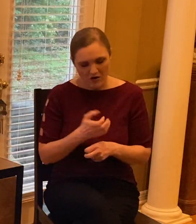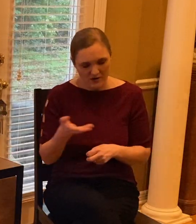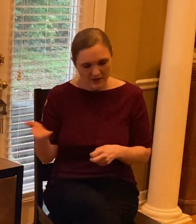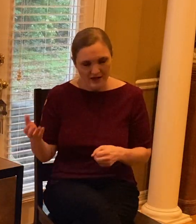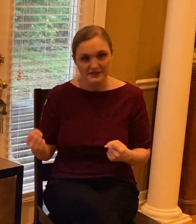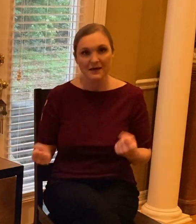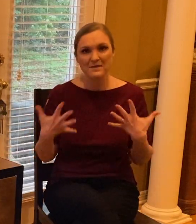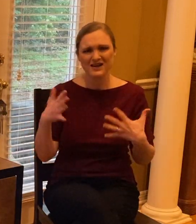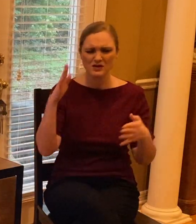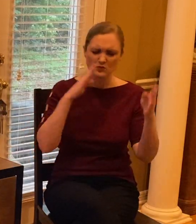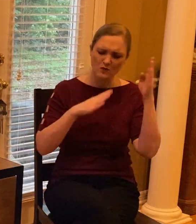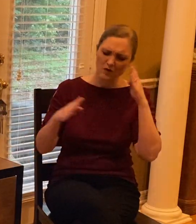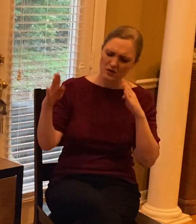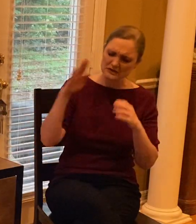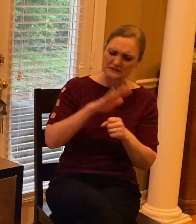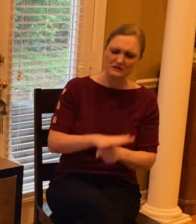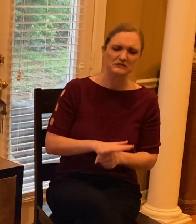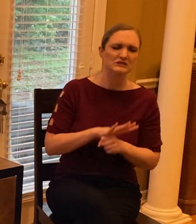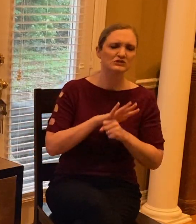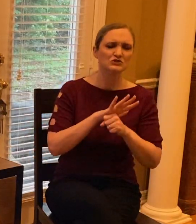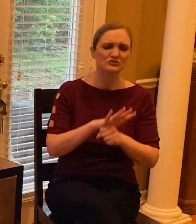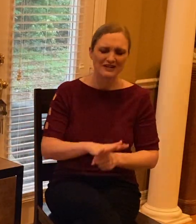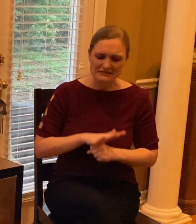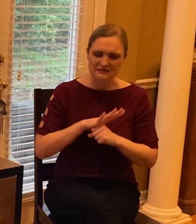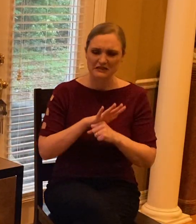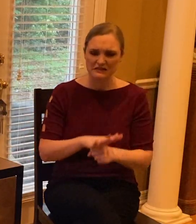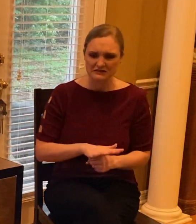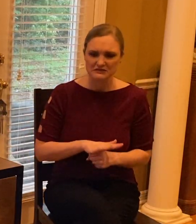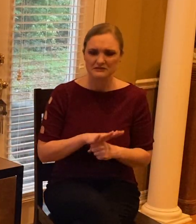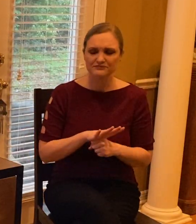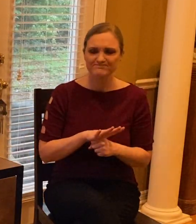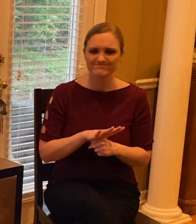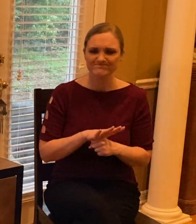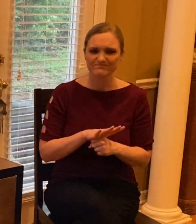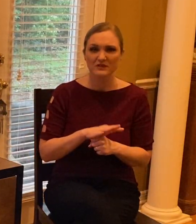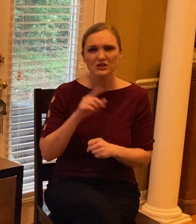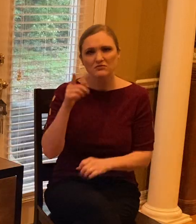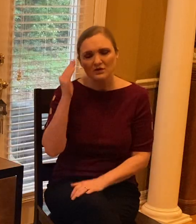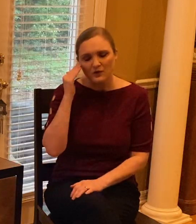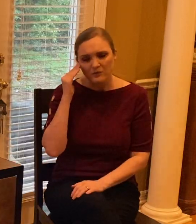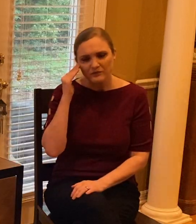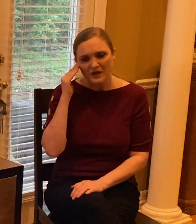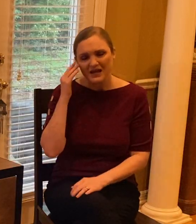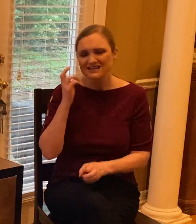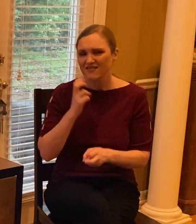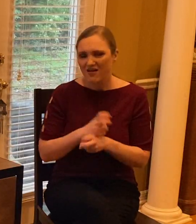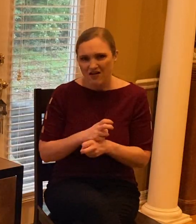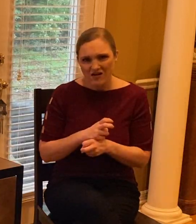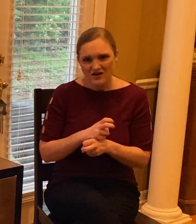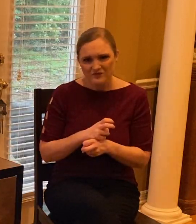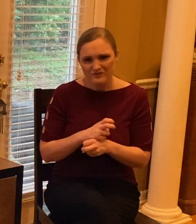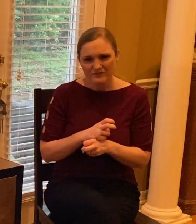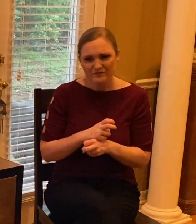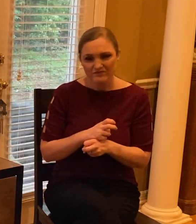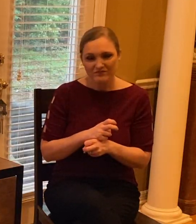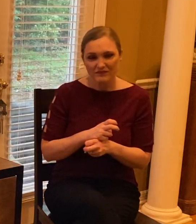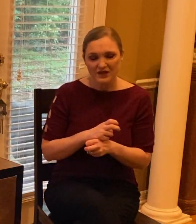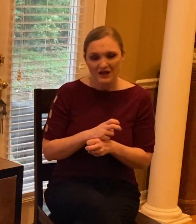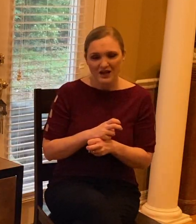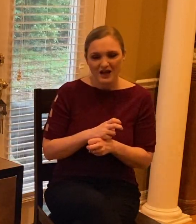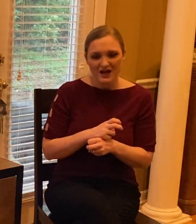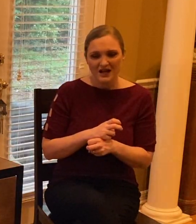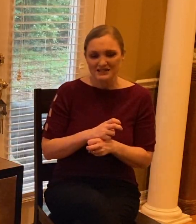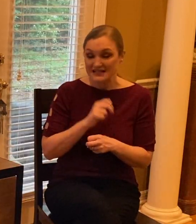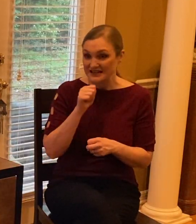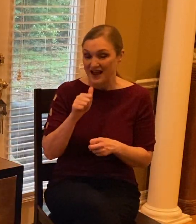many worries and stresses, and you know, it's hard. It would be easy to get